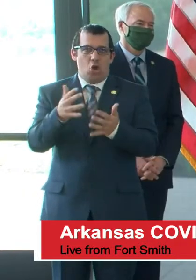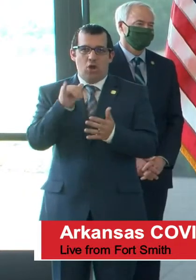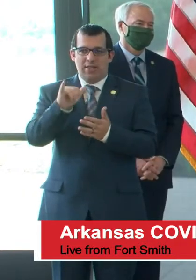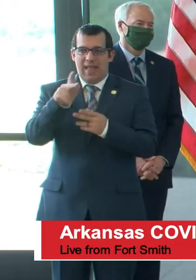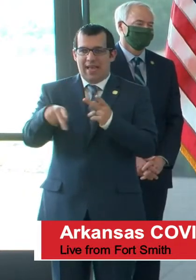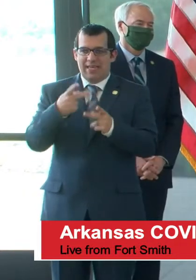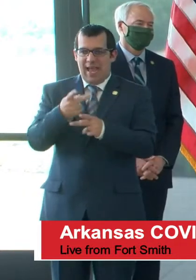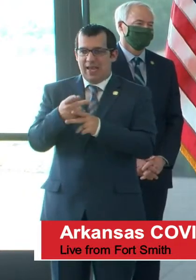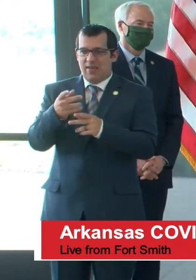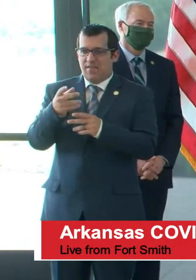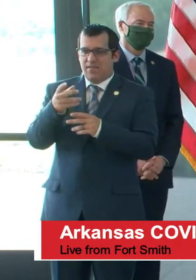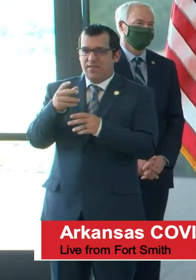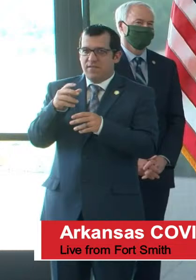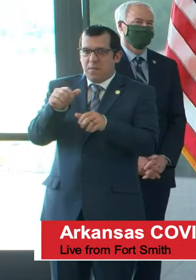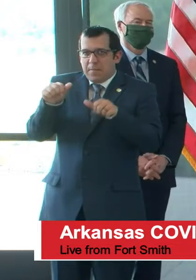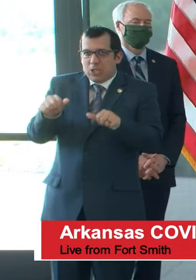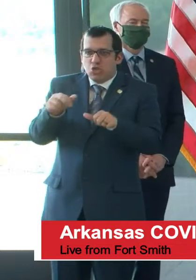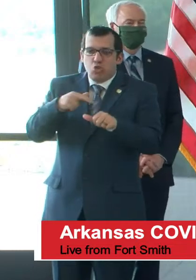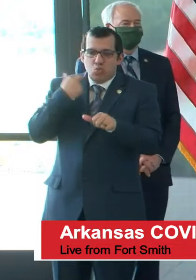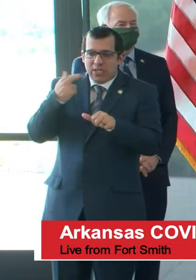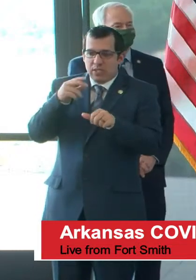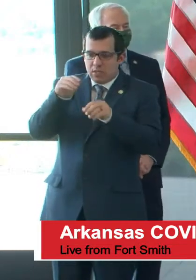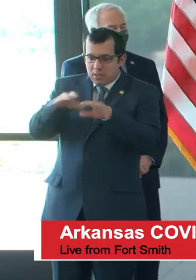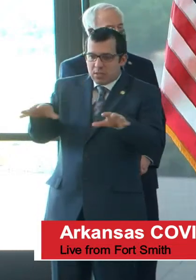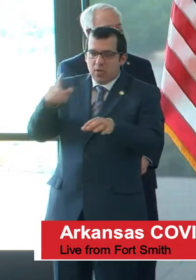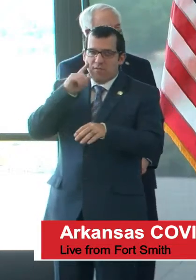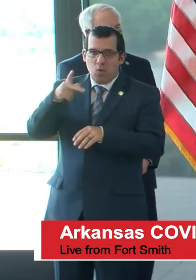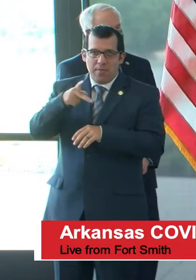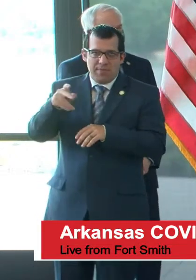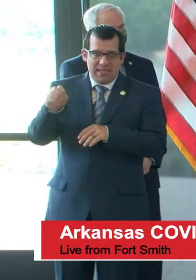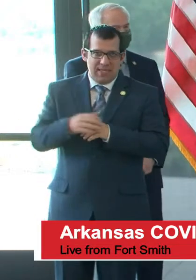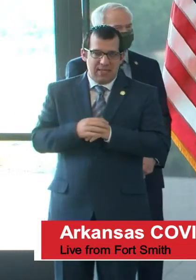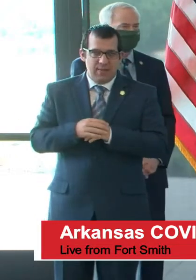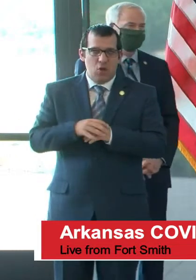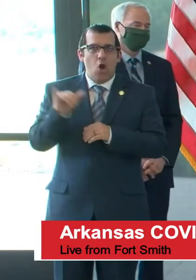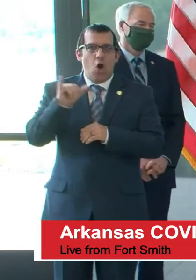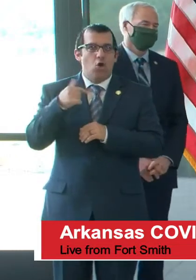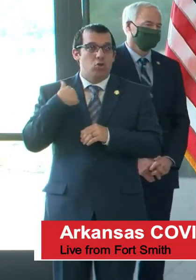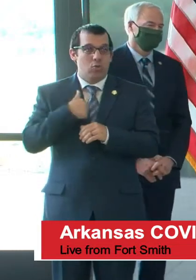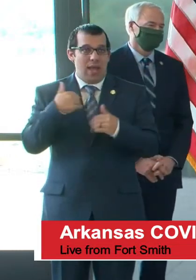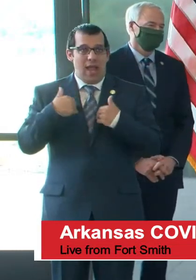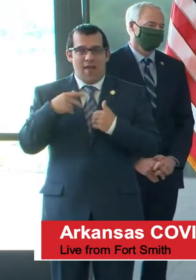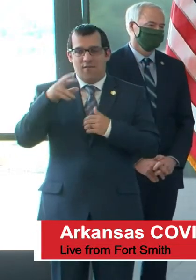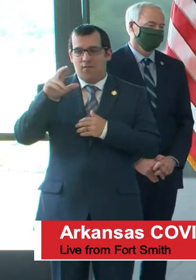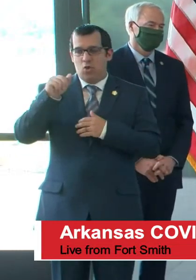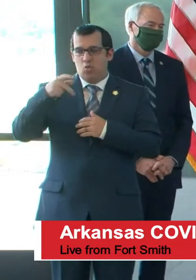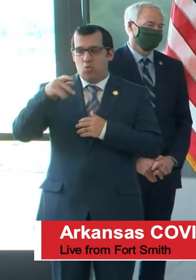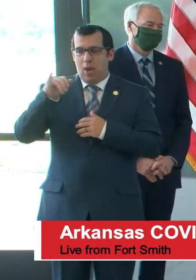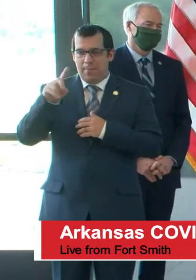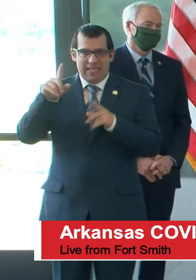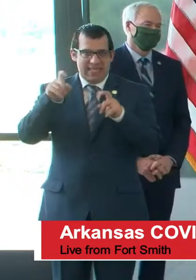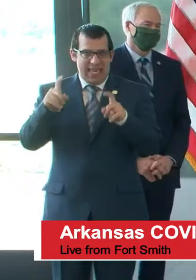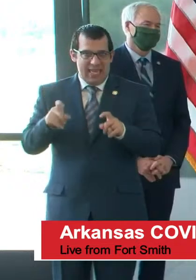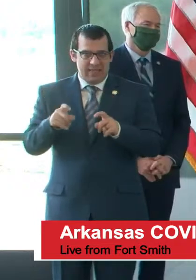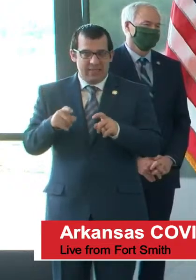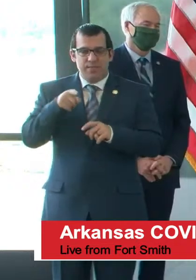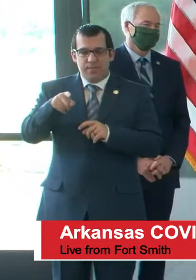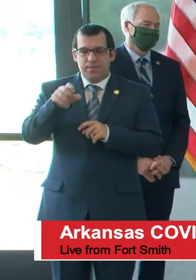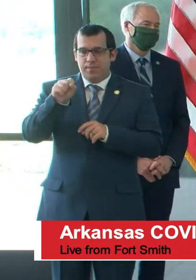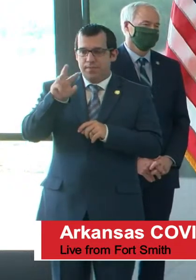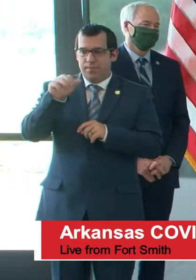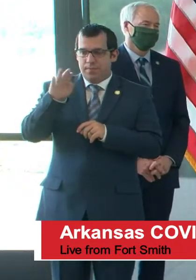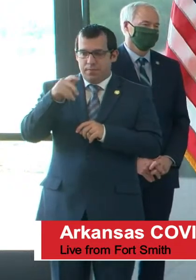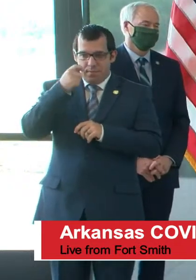of aerosolization that requires the PPE. We also now have some rapid tests where you can take those